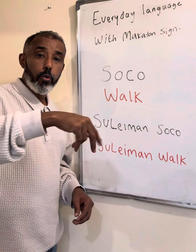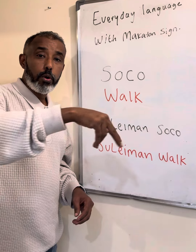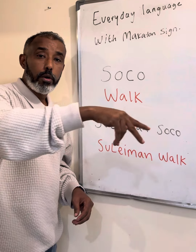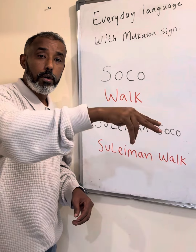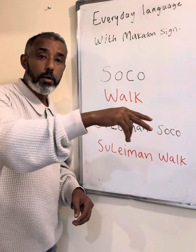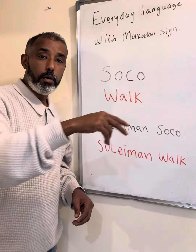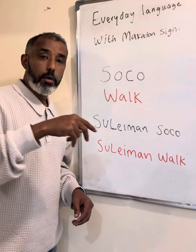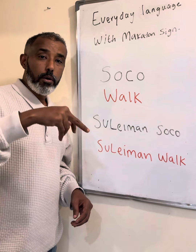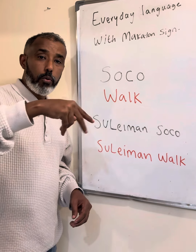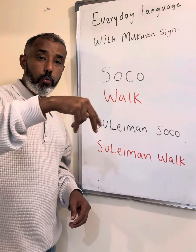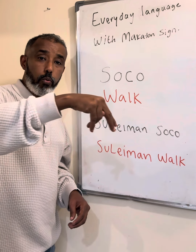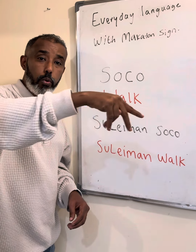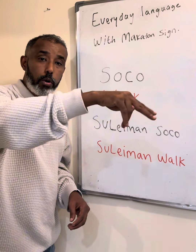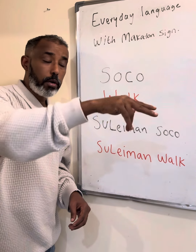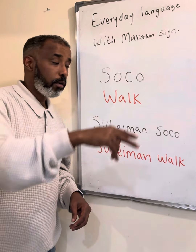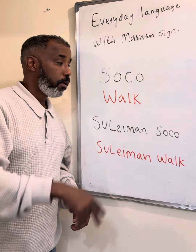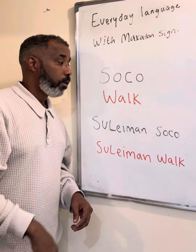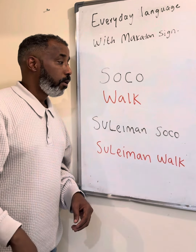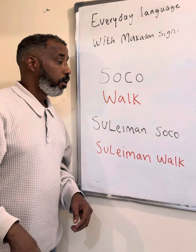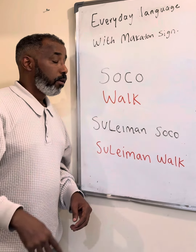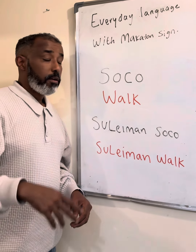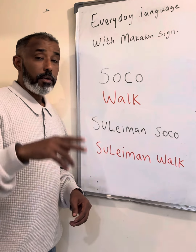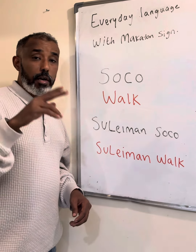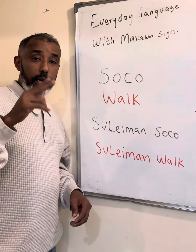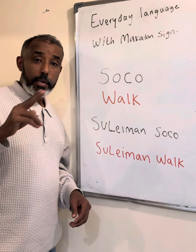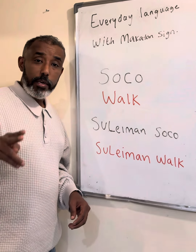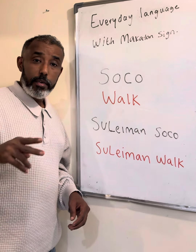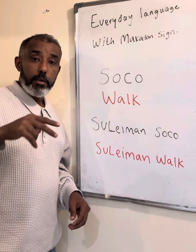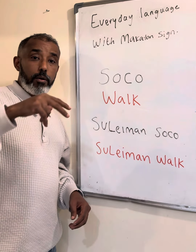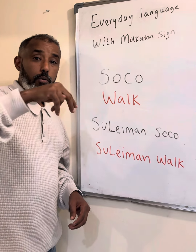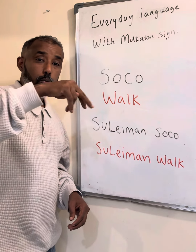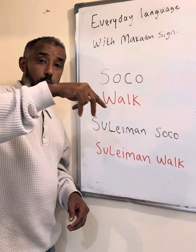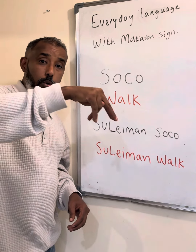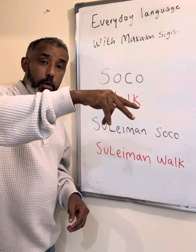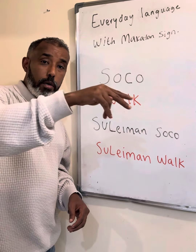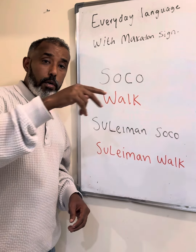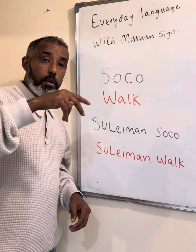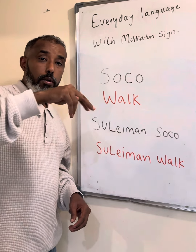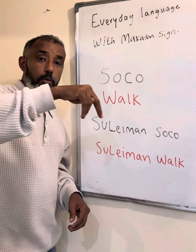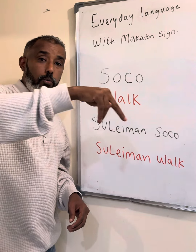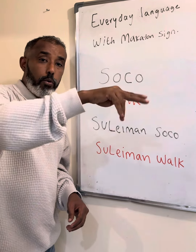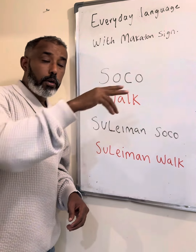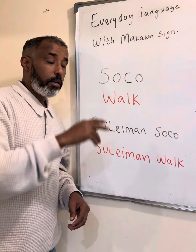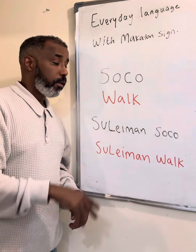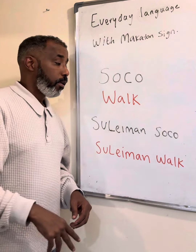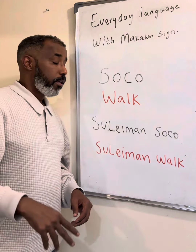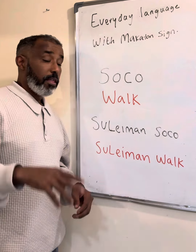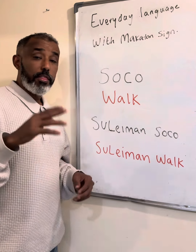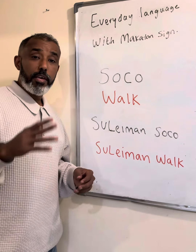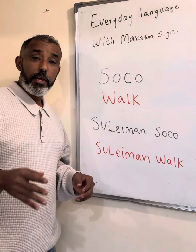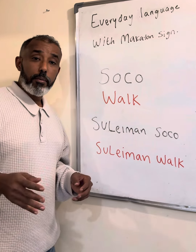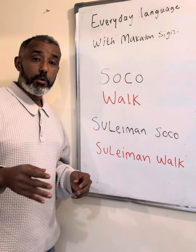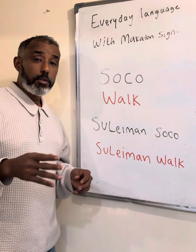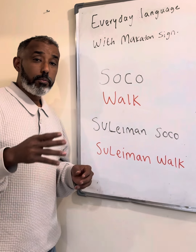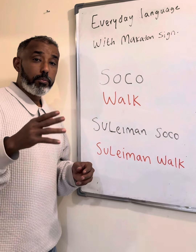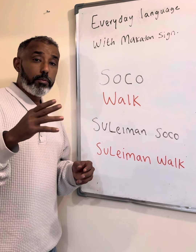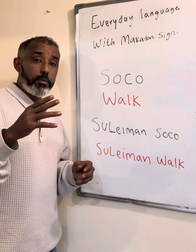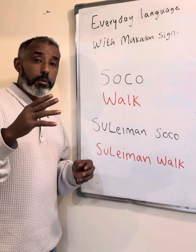walk, walk. Again, walk, walk. Then I'm gonna